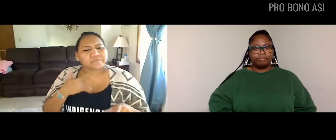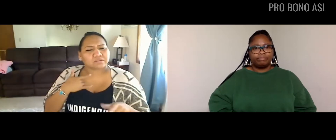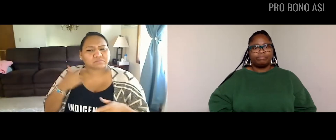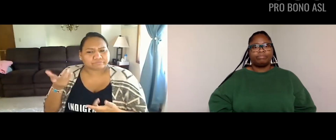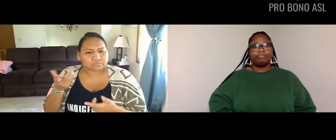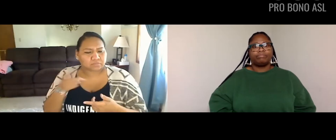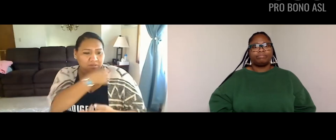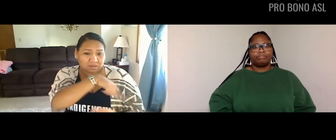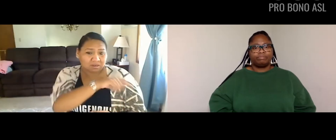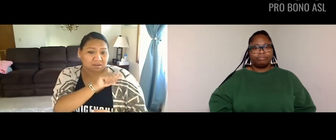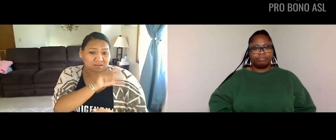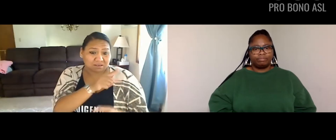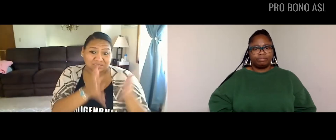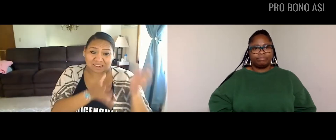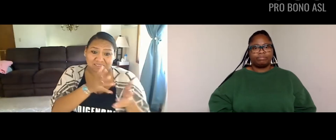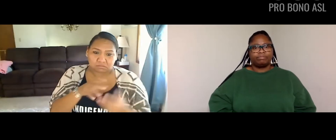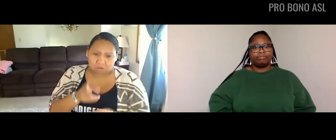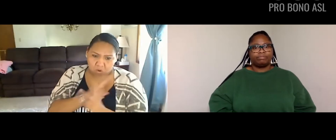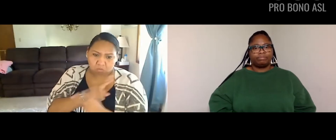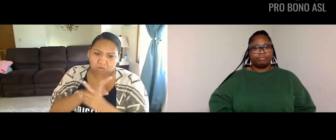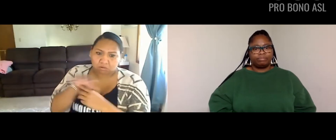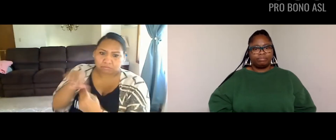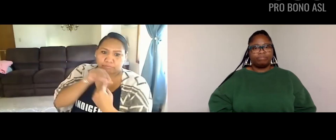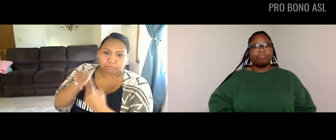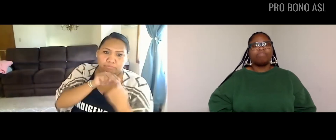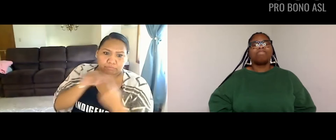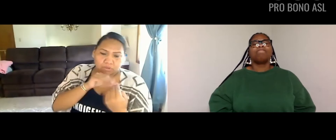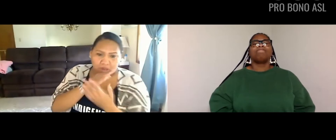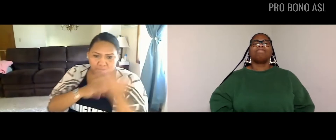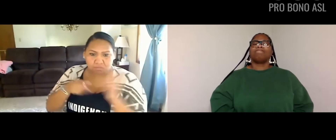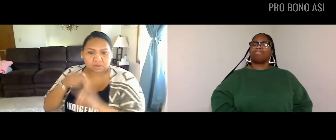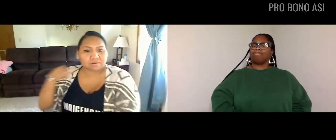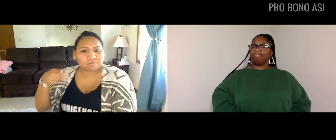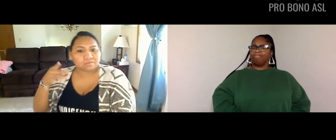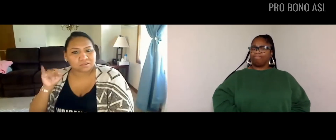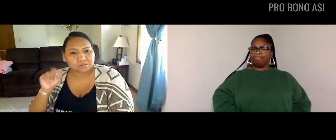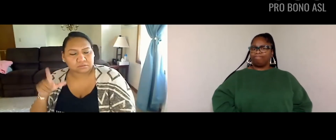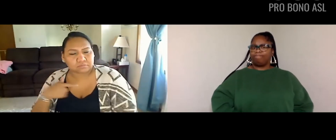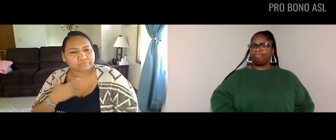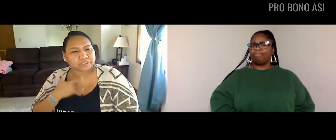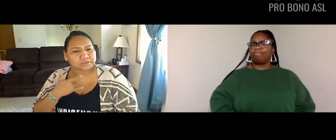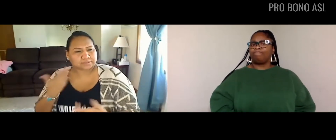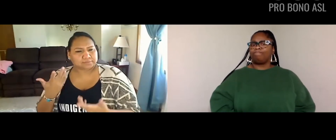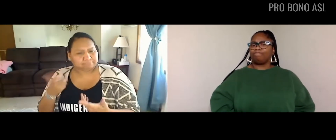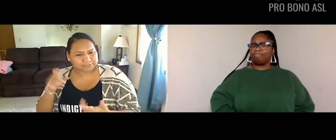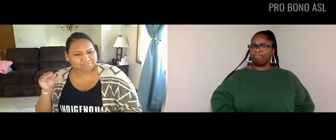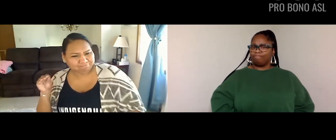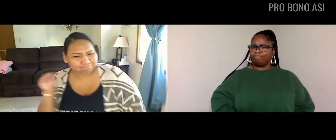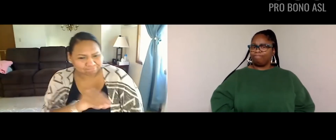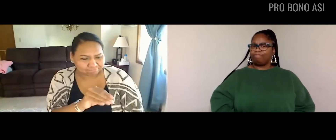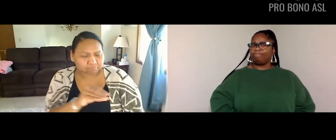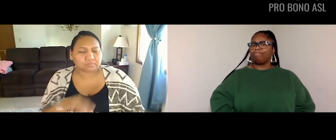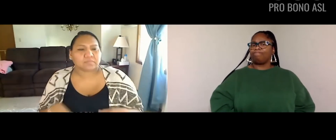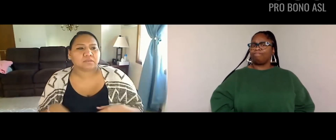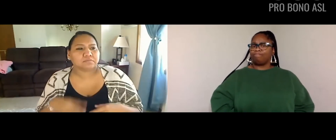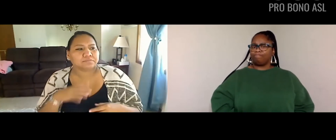is the grandmother language to American Sign Language. A lot of the gestures that ASL uses and the